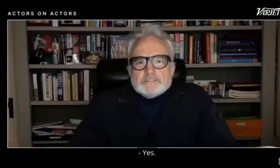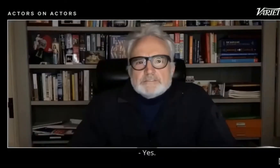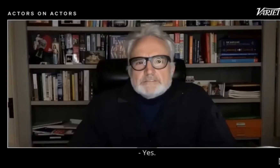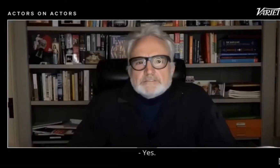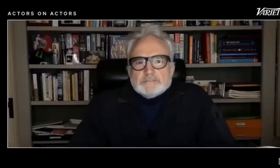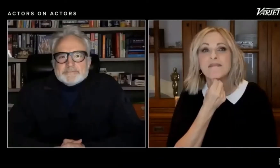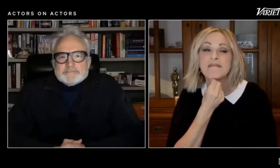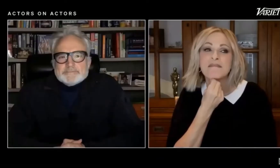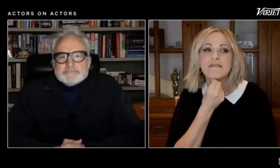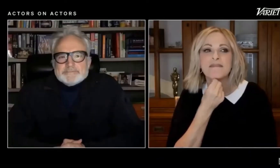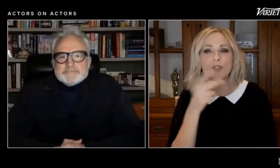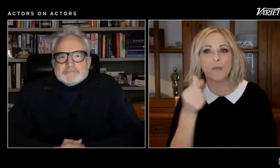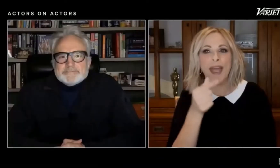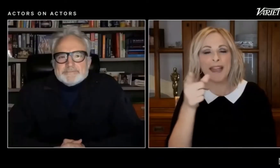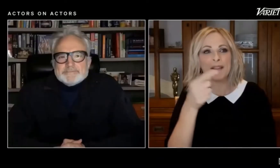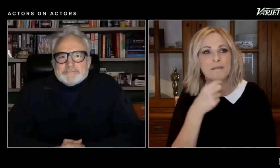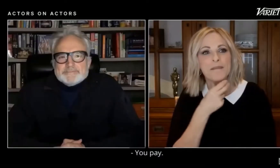Yes.